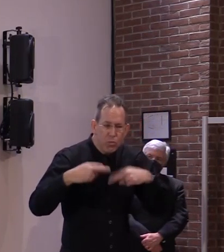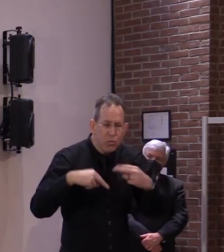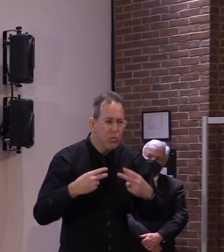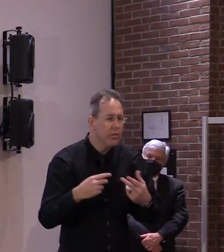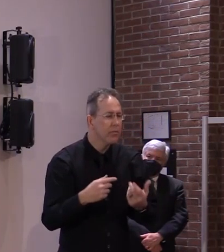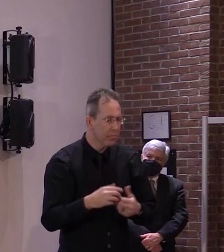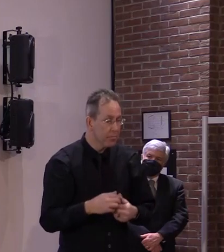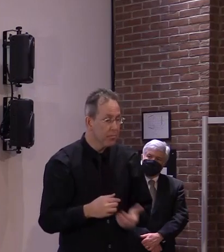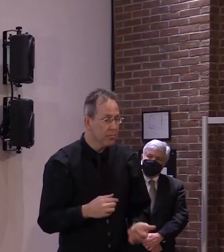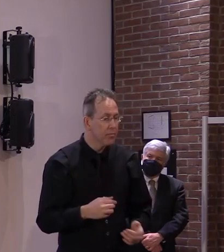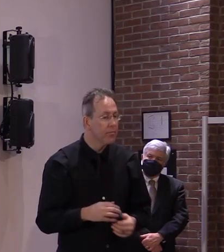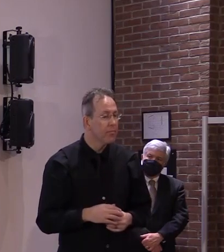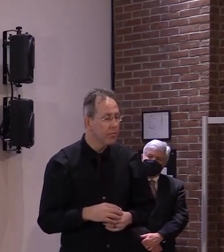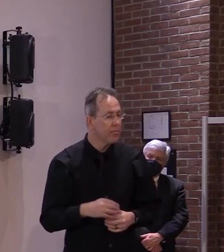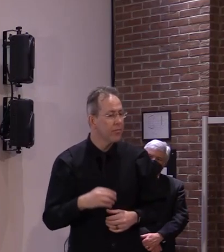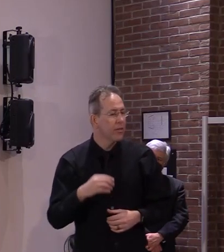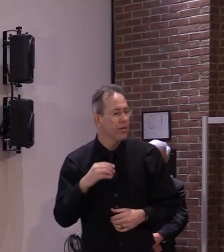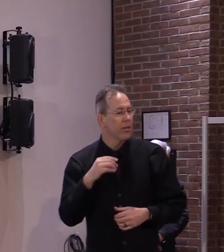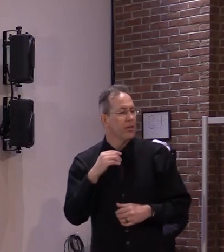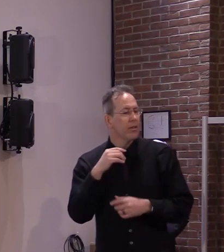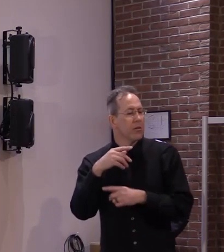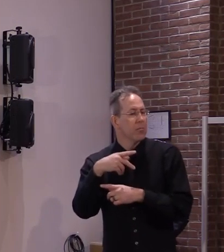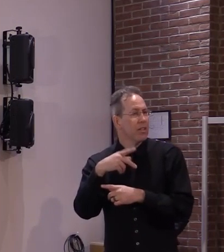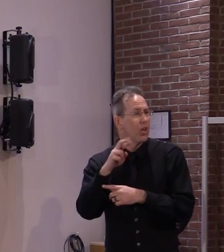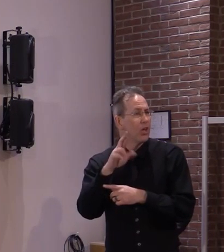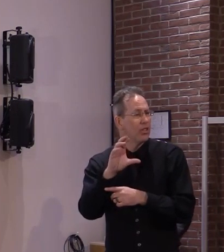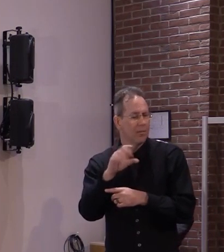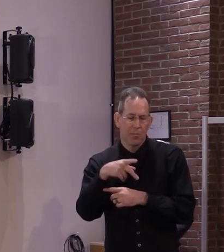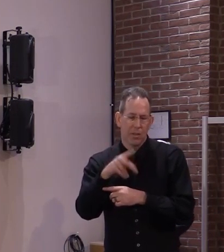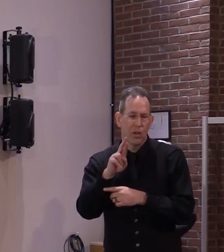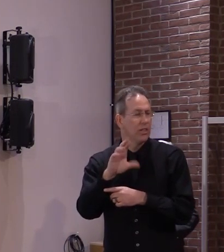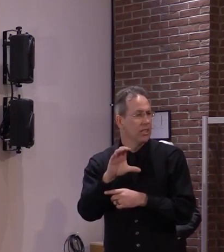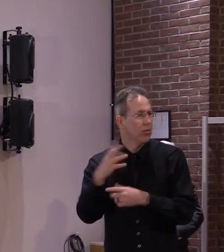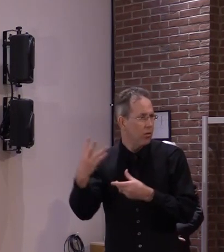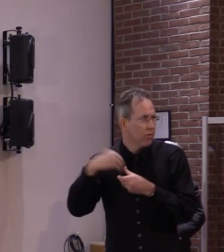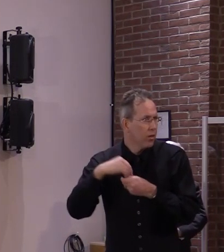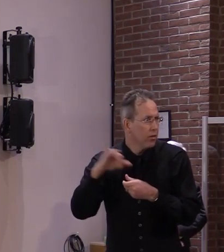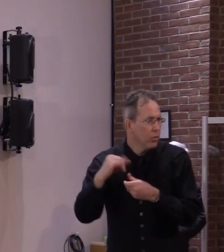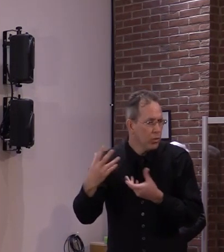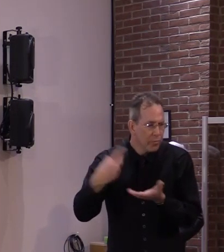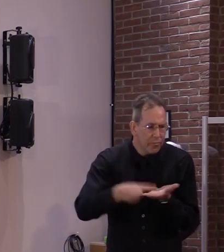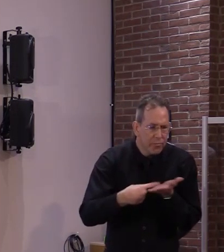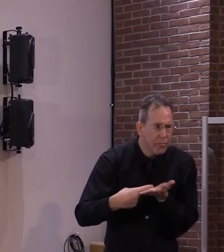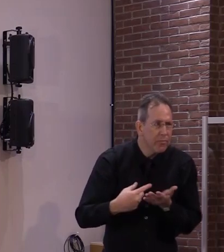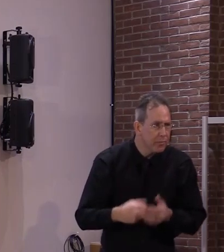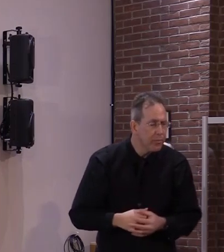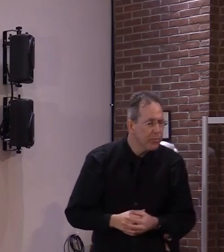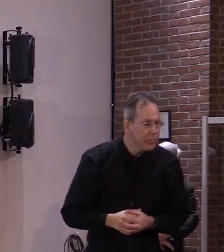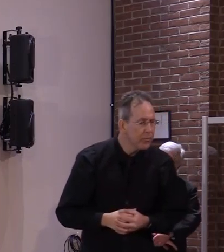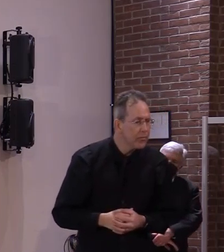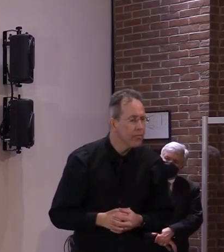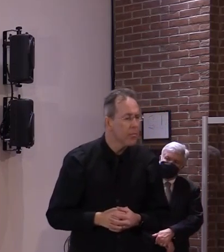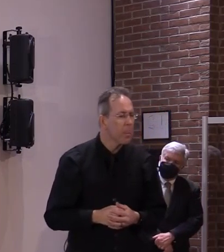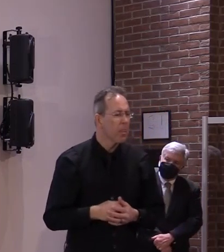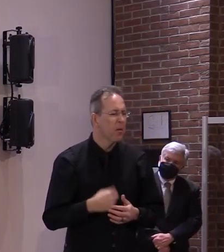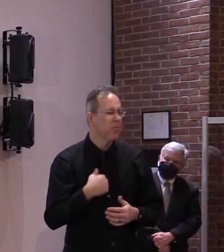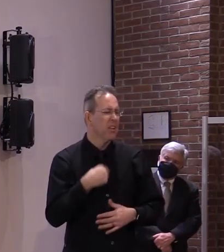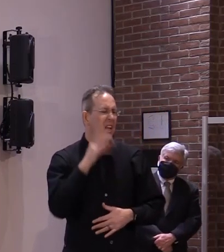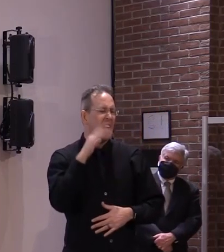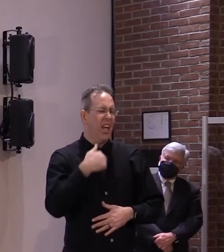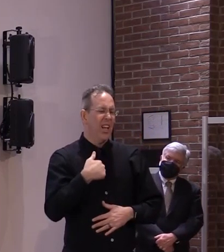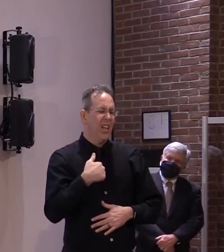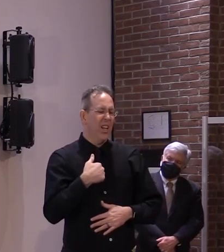you probably know, Guy, even before I was governor, when I was lieutenant governor, I met with many consulates and trade